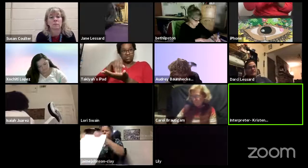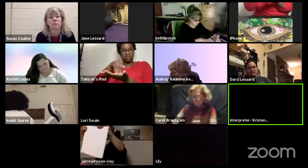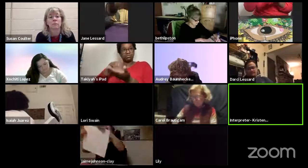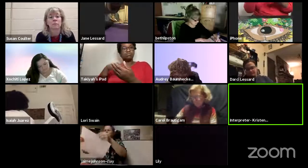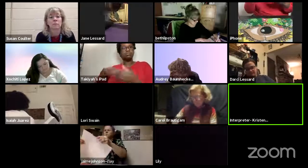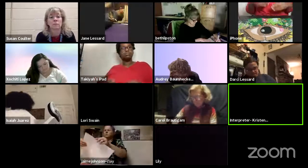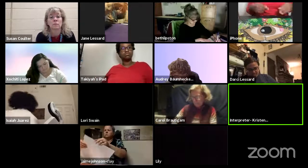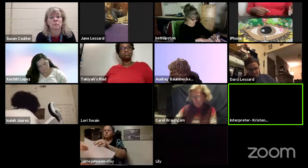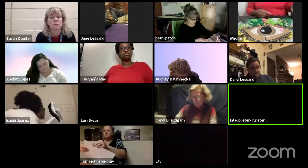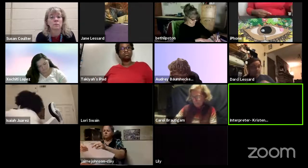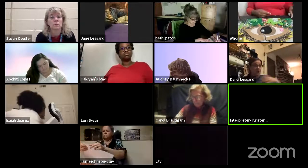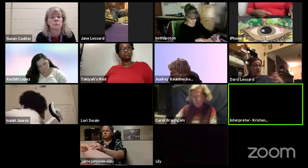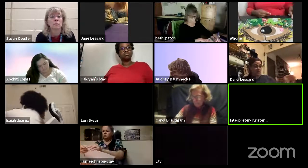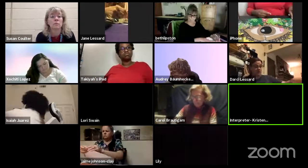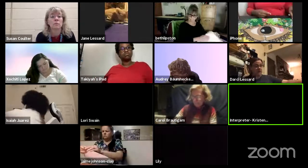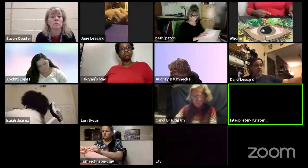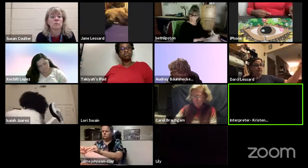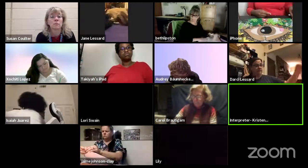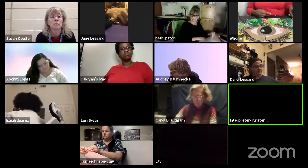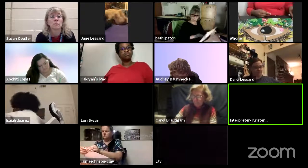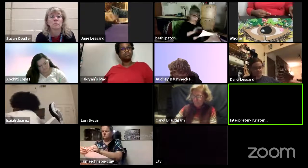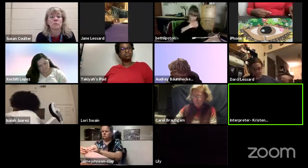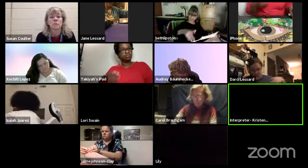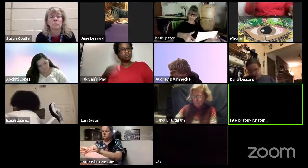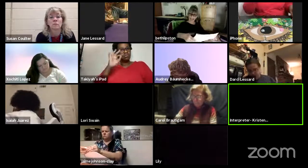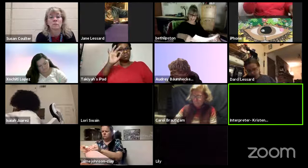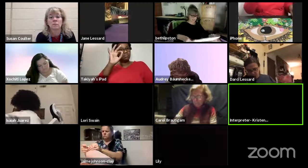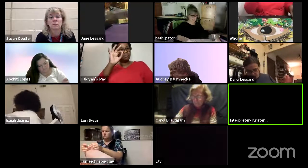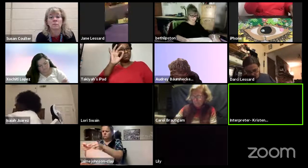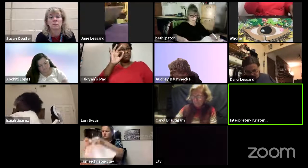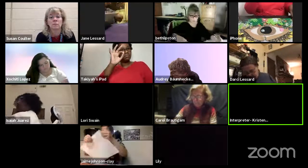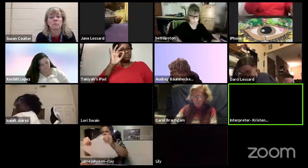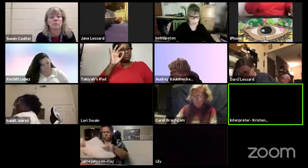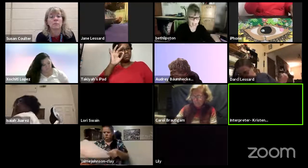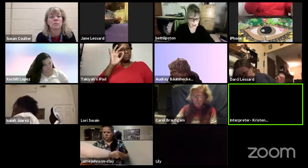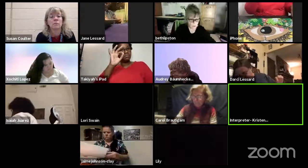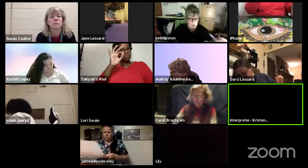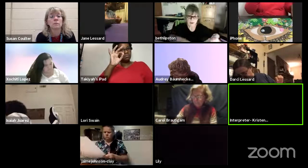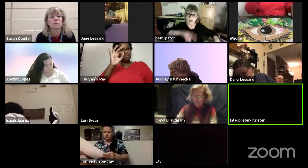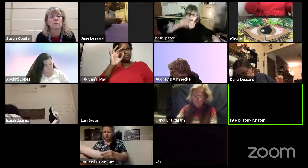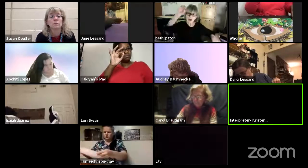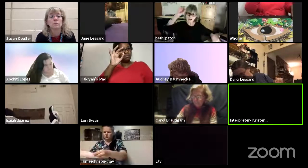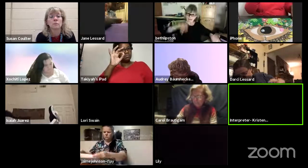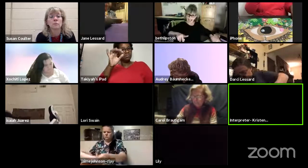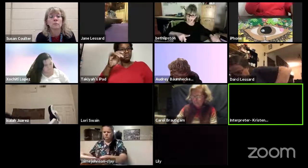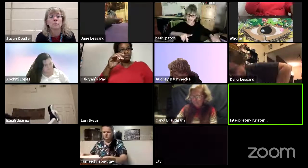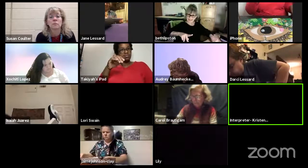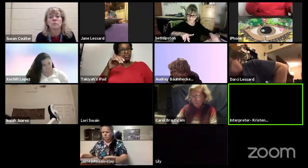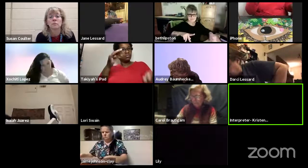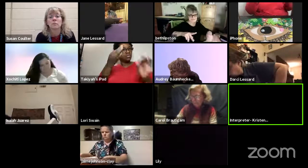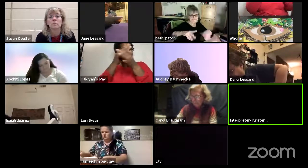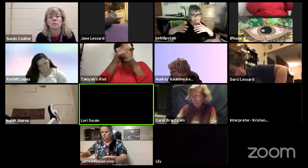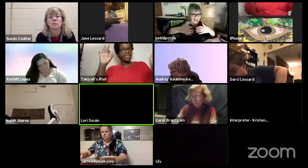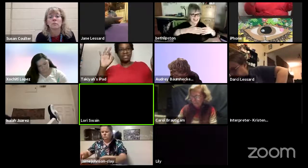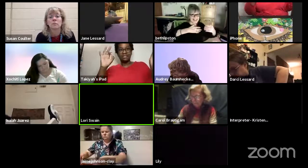So Dyer's Art Center, November 21st. Oh, wow. Okay.